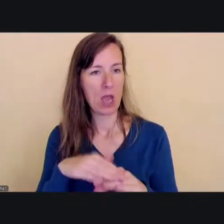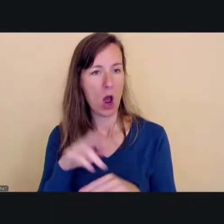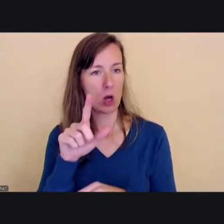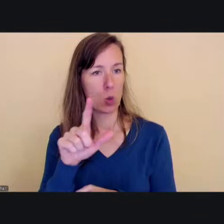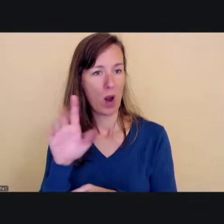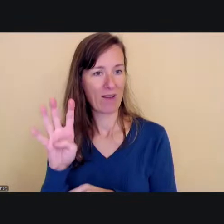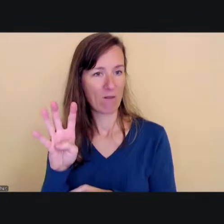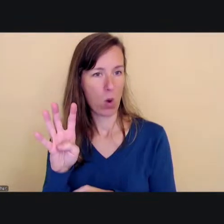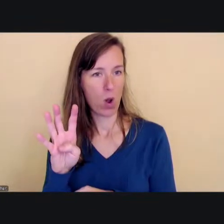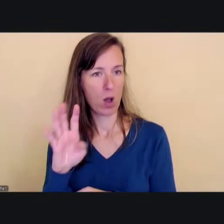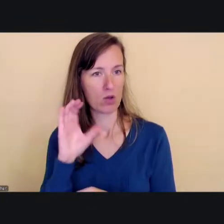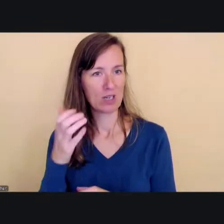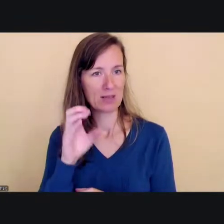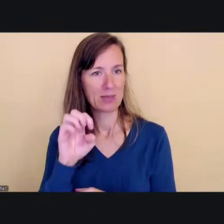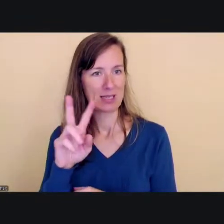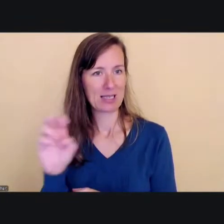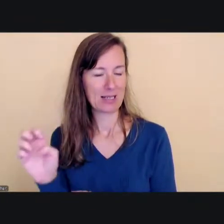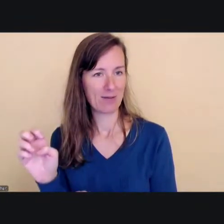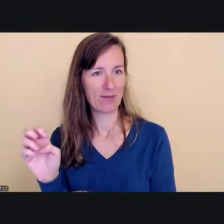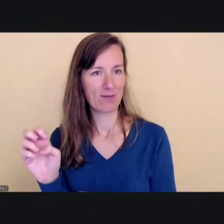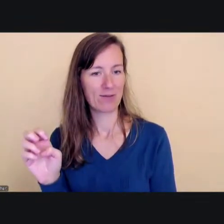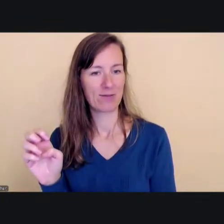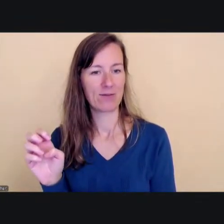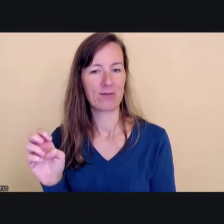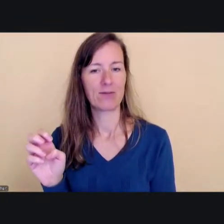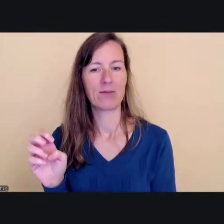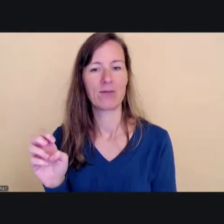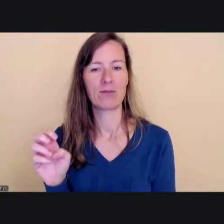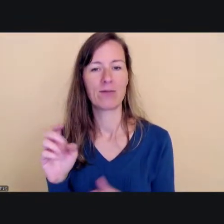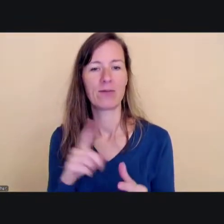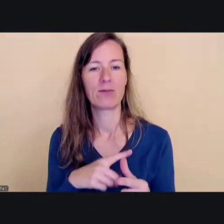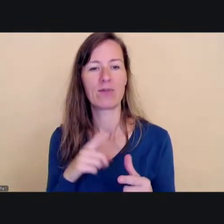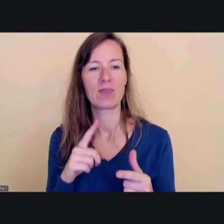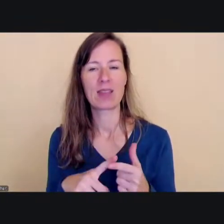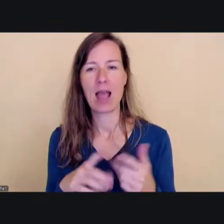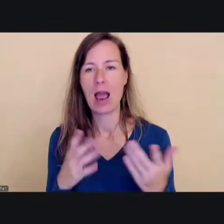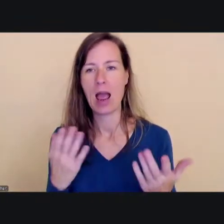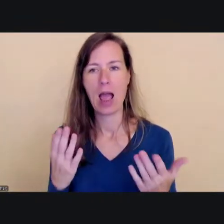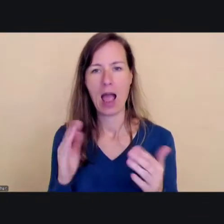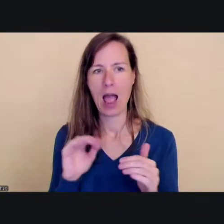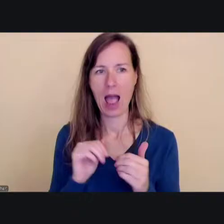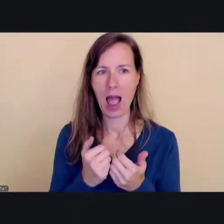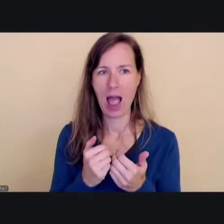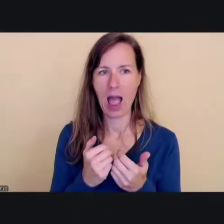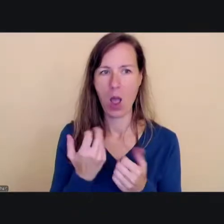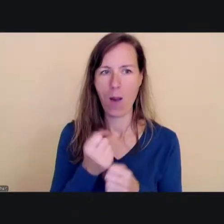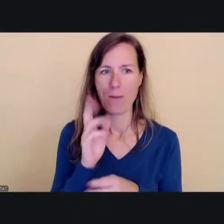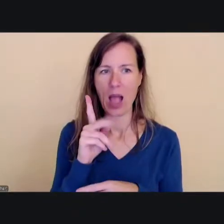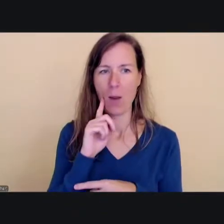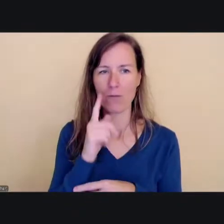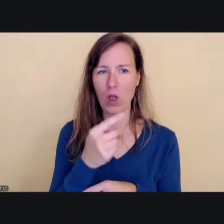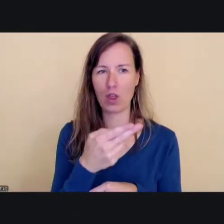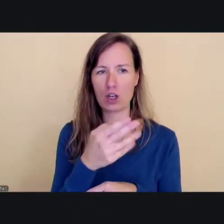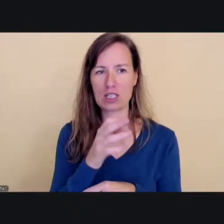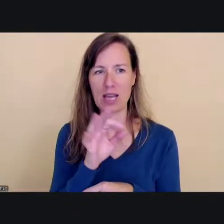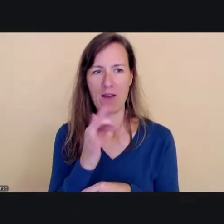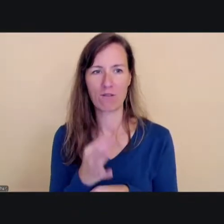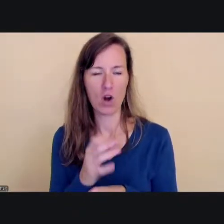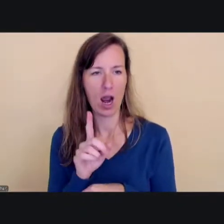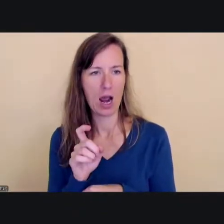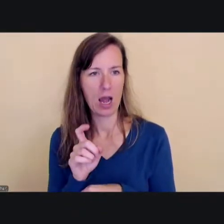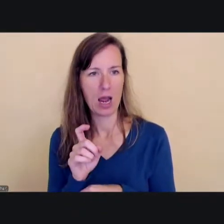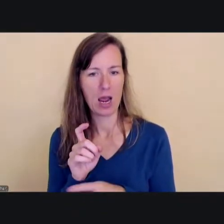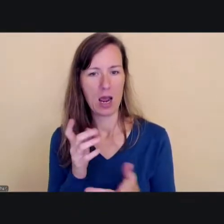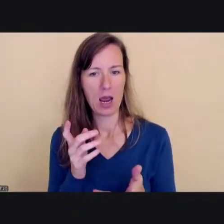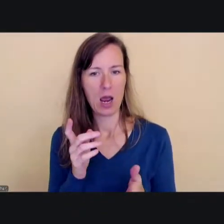Eve. And then how would we make up for Thursday and Friday? And those of us on the west side don't